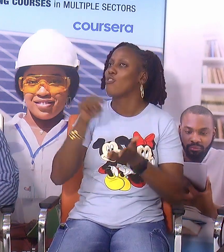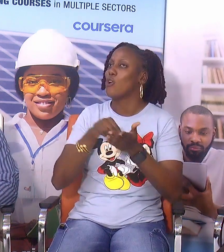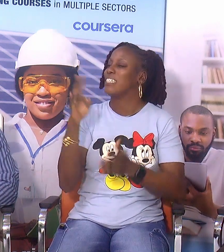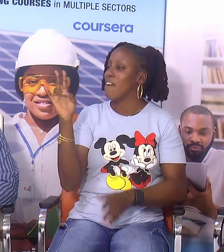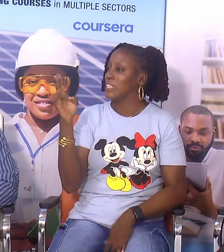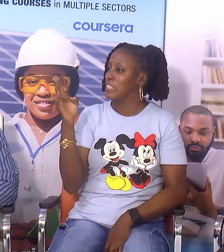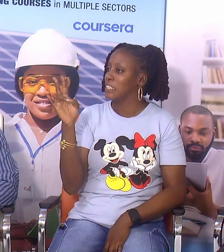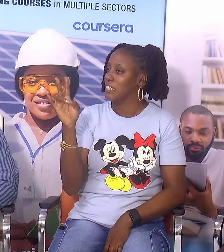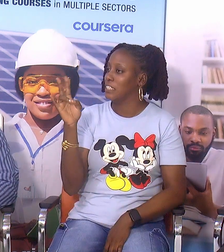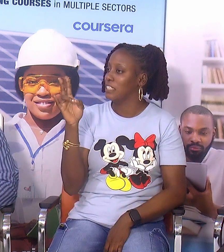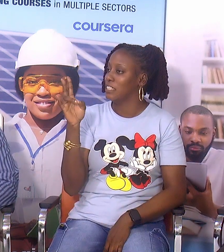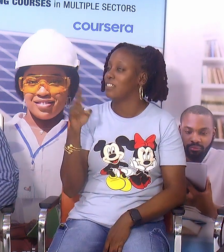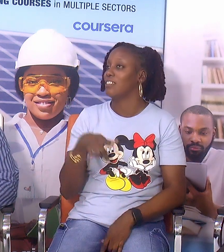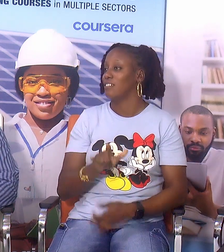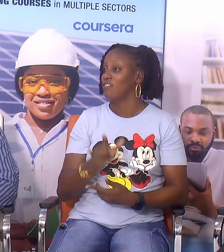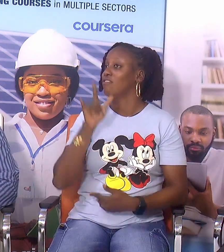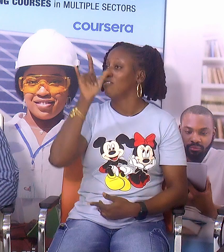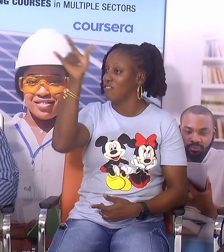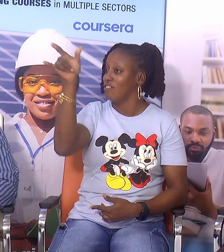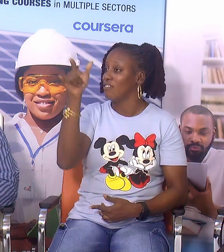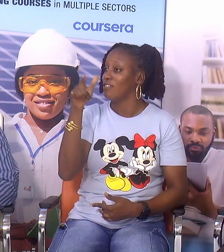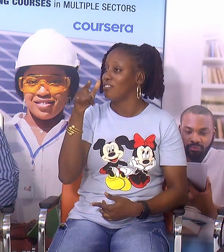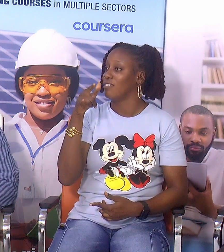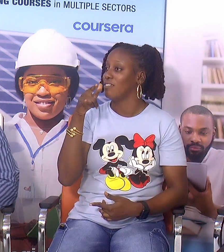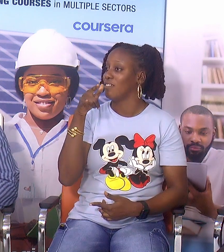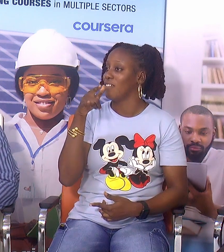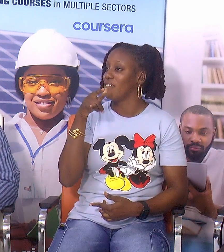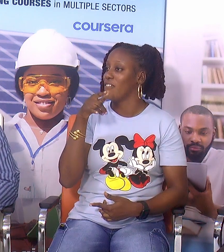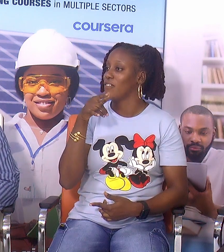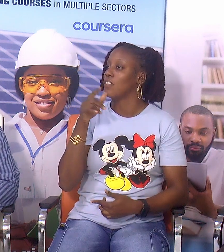see what we can do as far as implementing certain things.